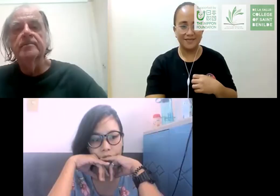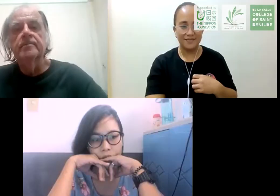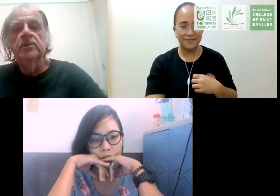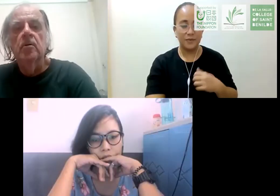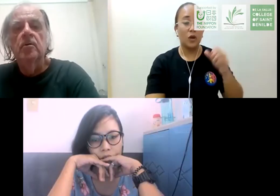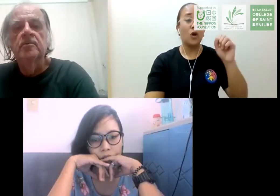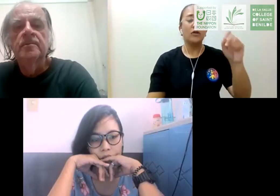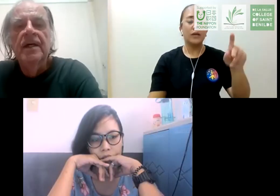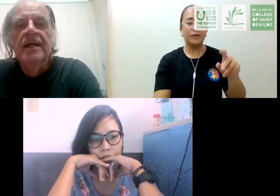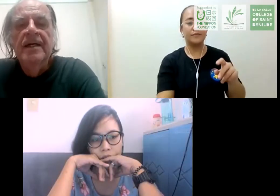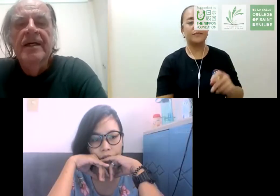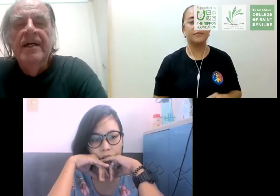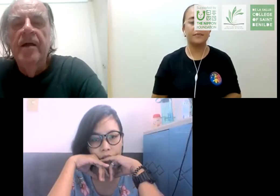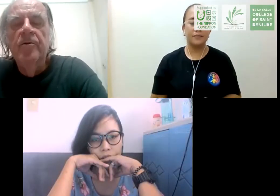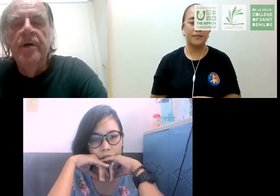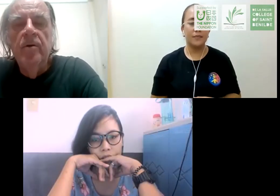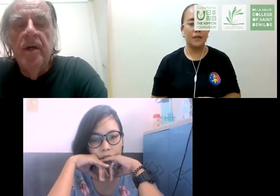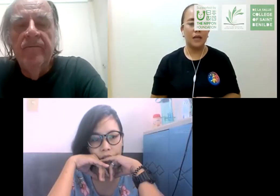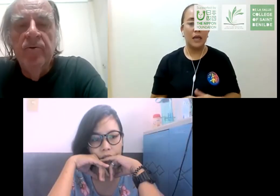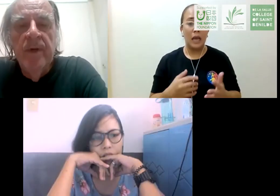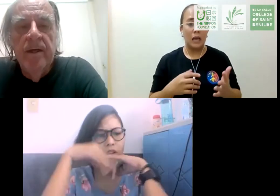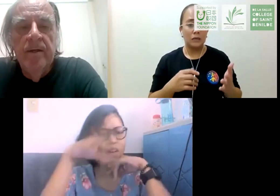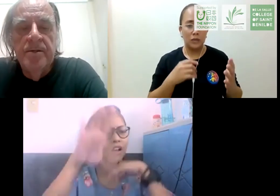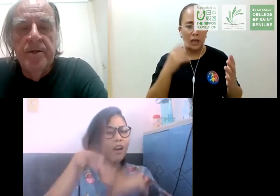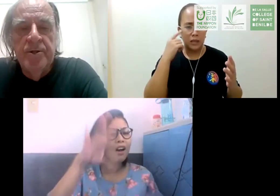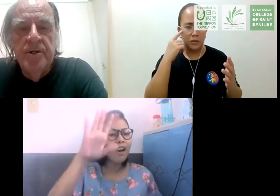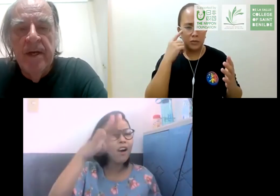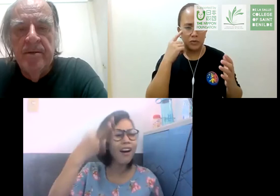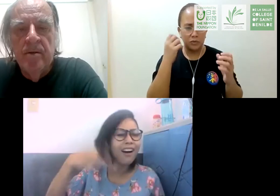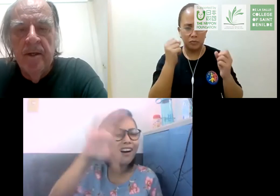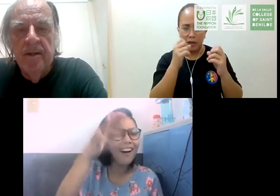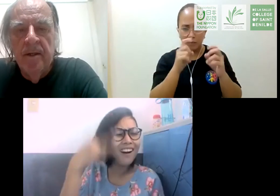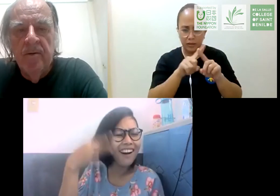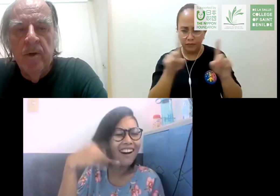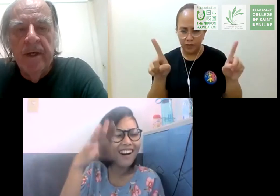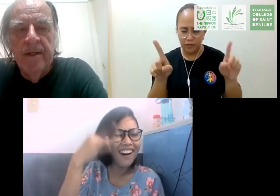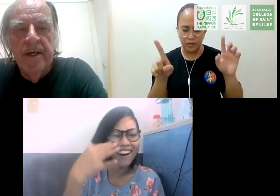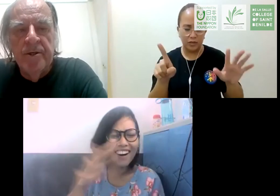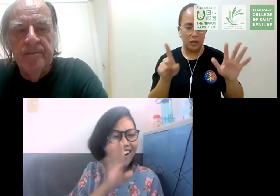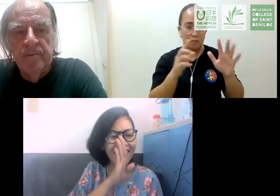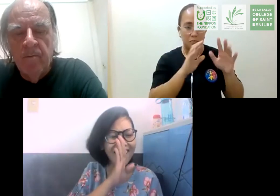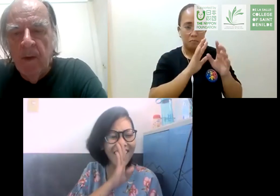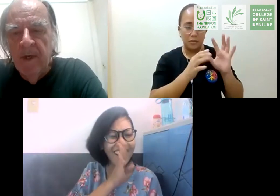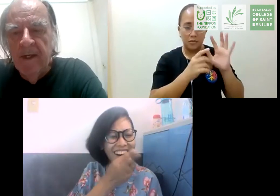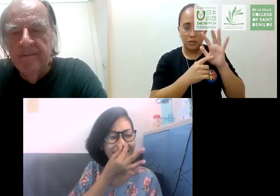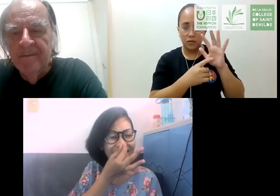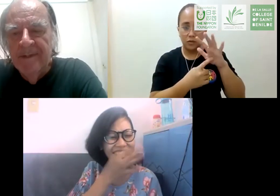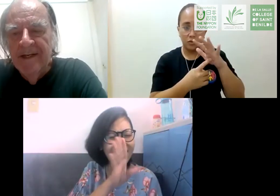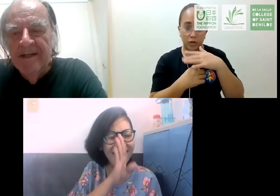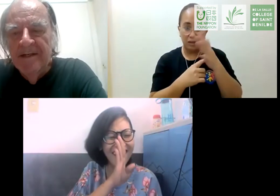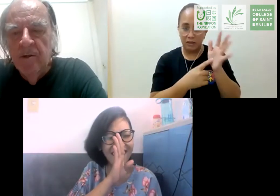All right. So I don't think you'll have too many distinctions based on orientation,